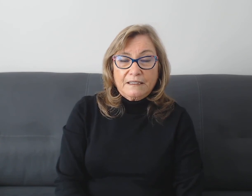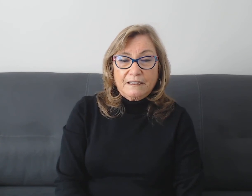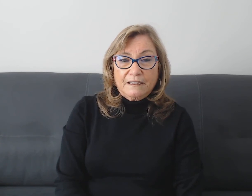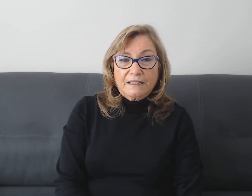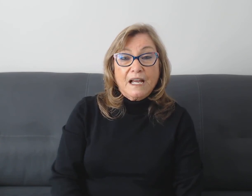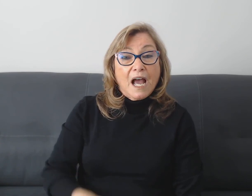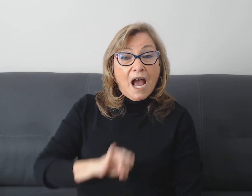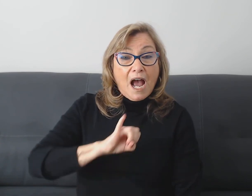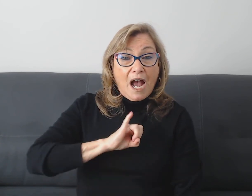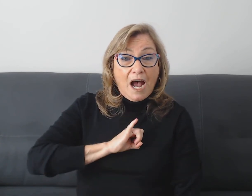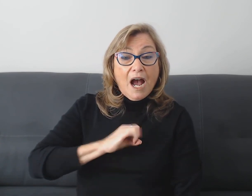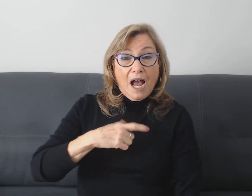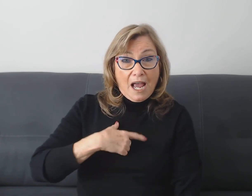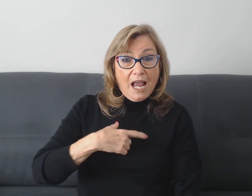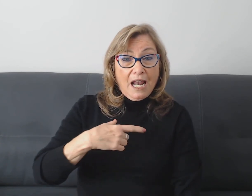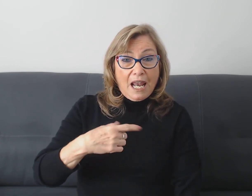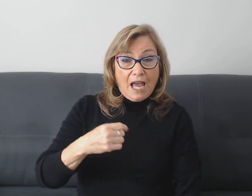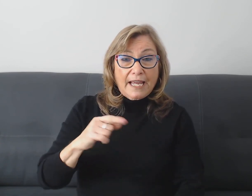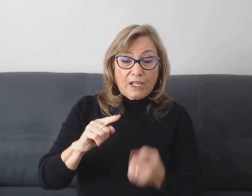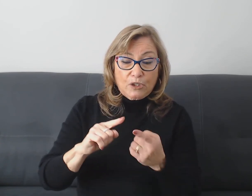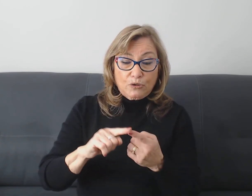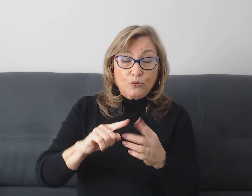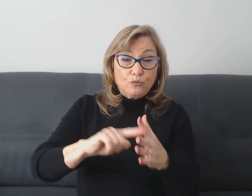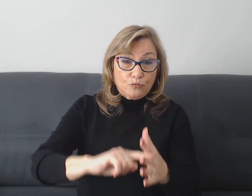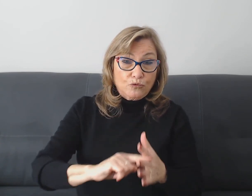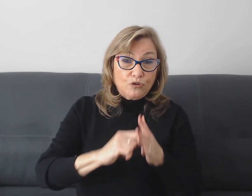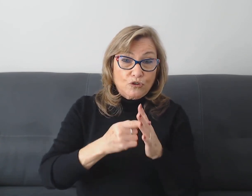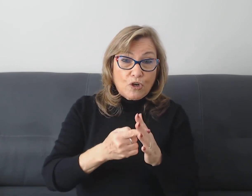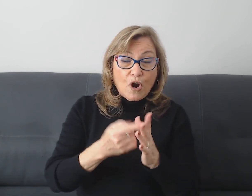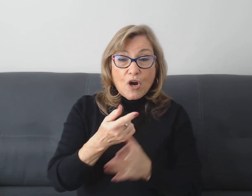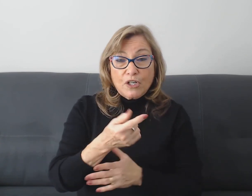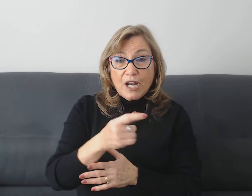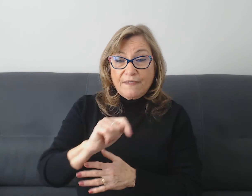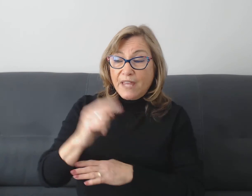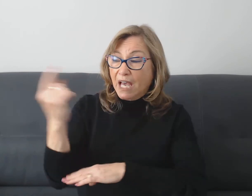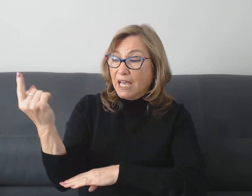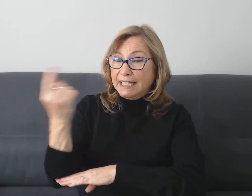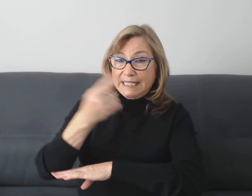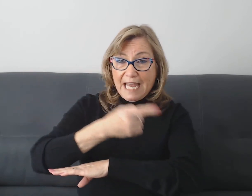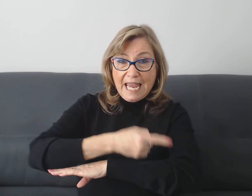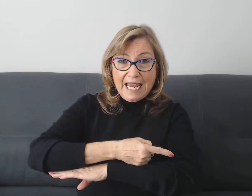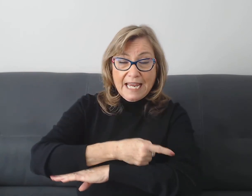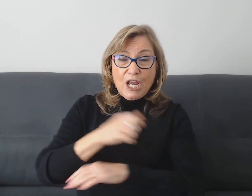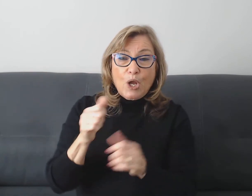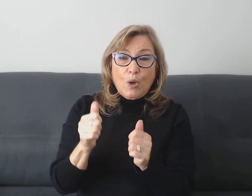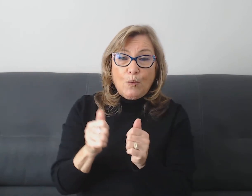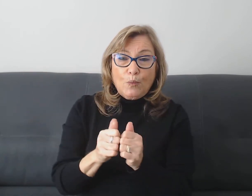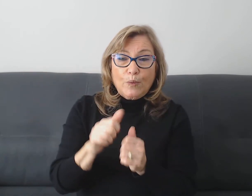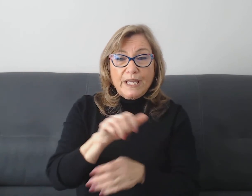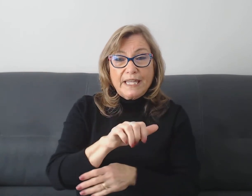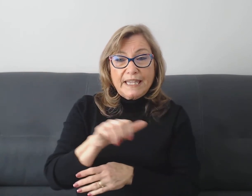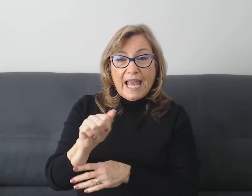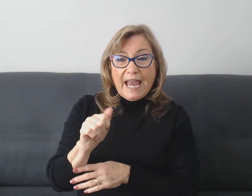I like to start the day with a 15-minute meditation period.